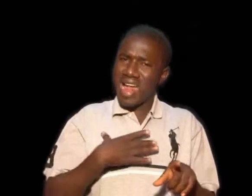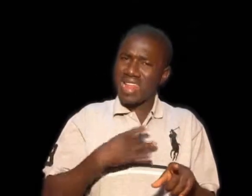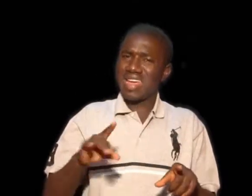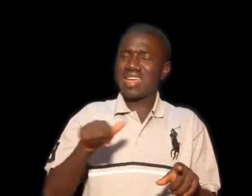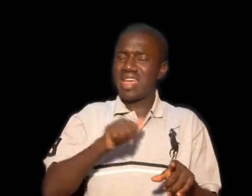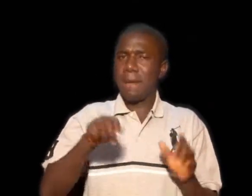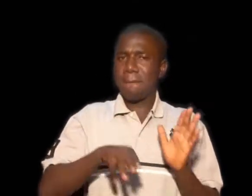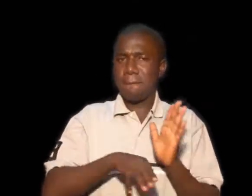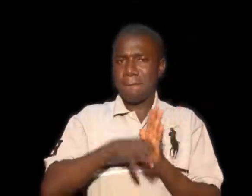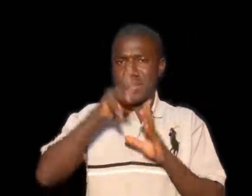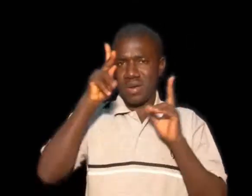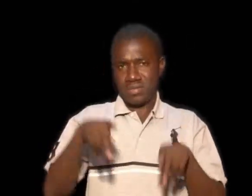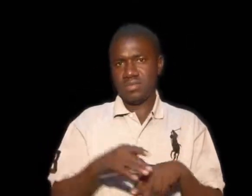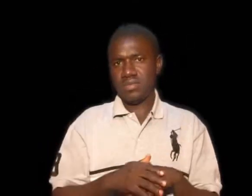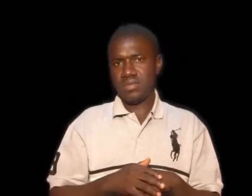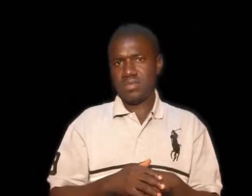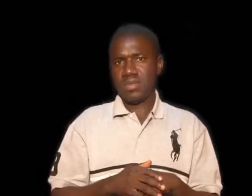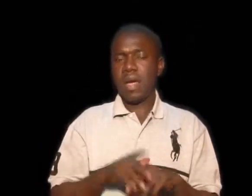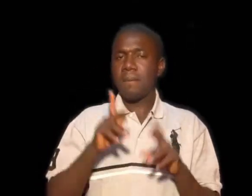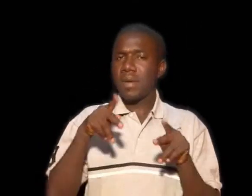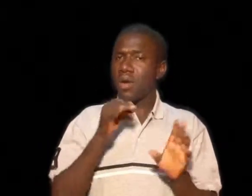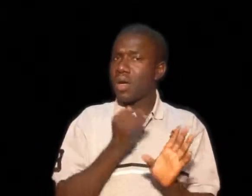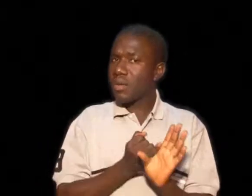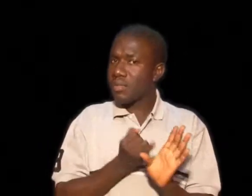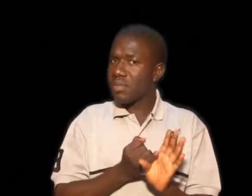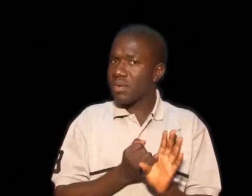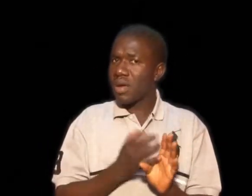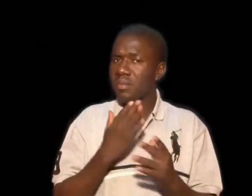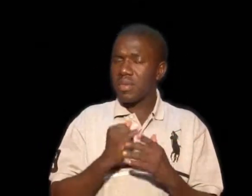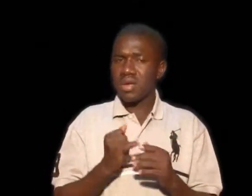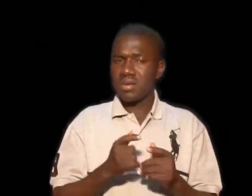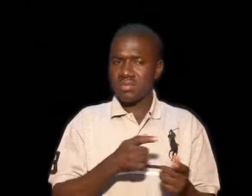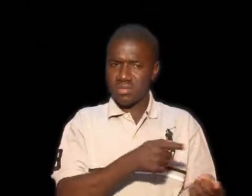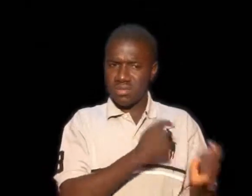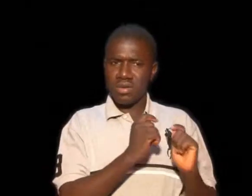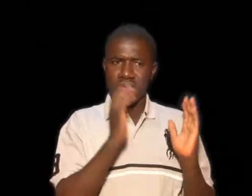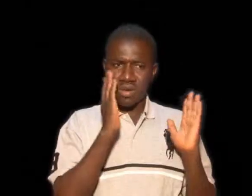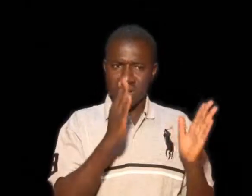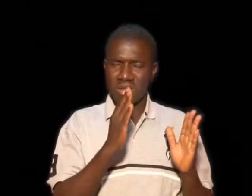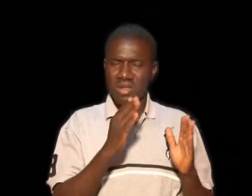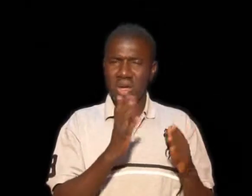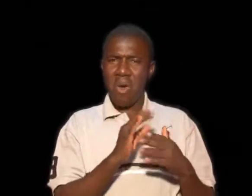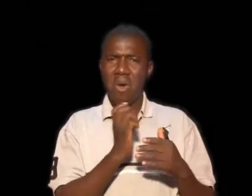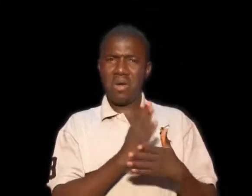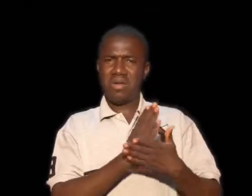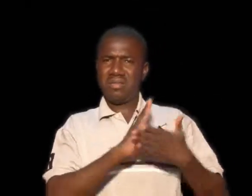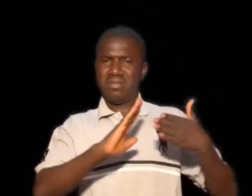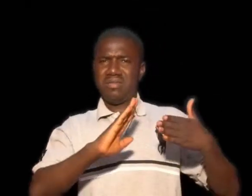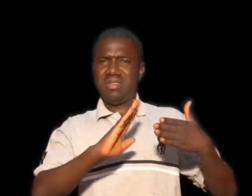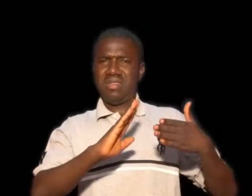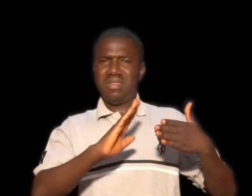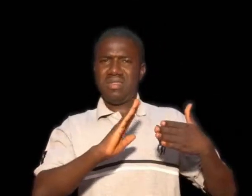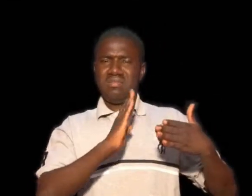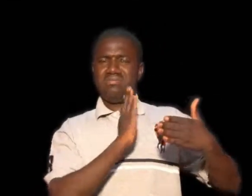adult. A person's impairment may prompt your concern, but don't restrict his or her freedom.